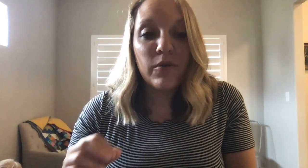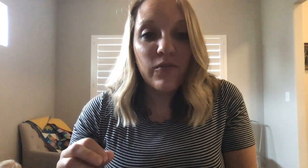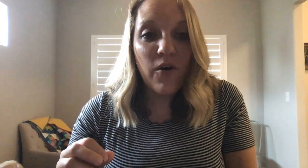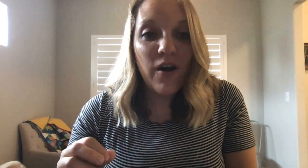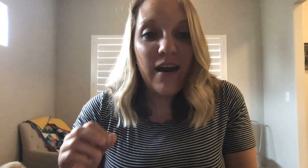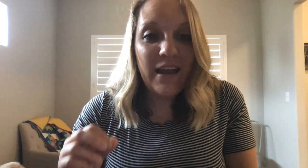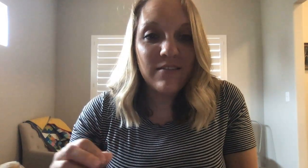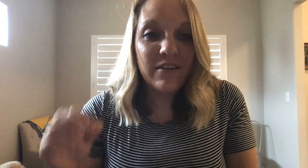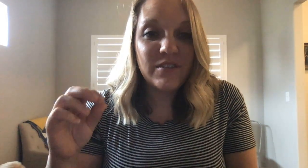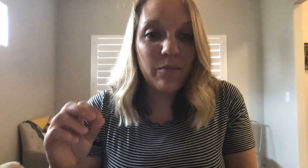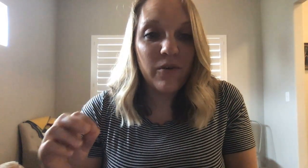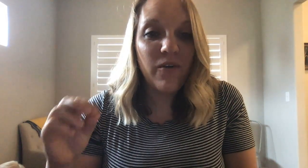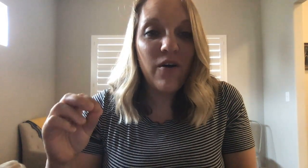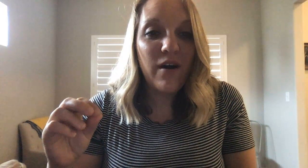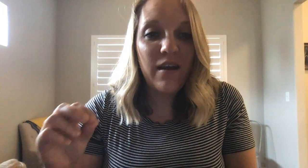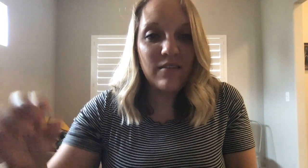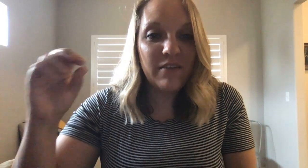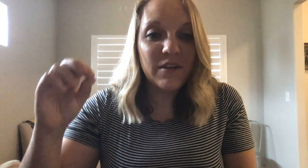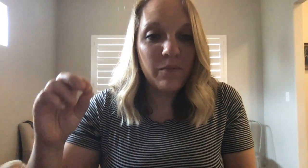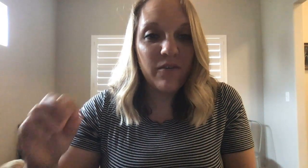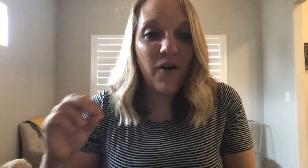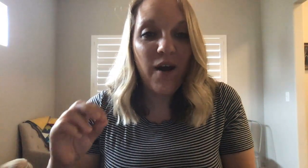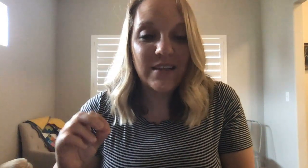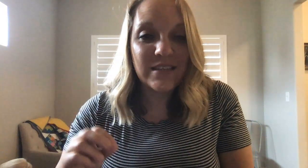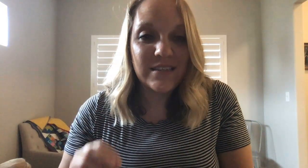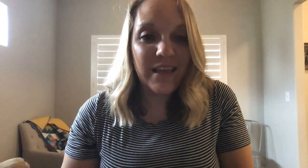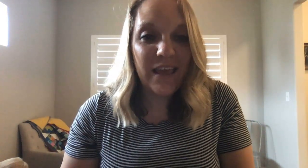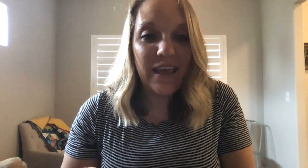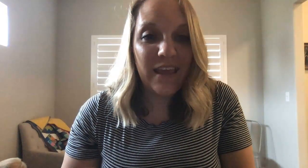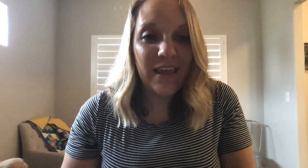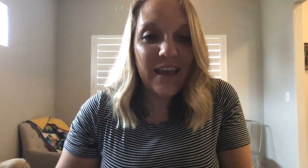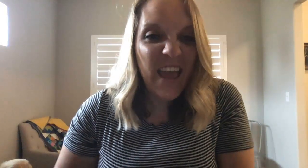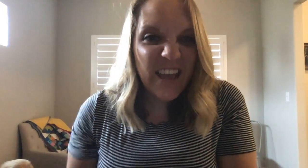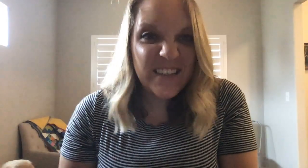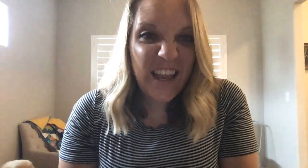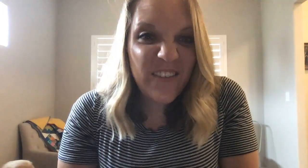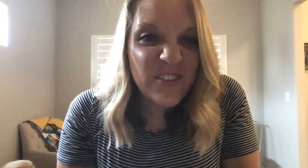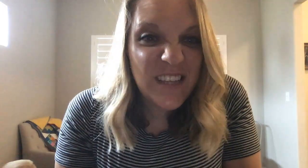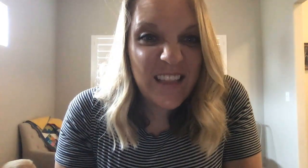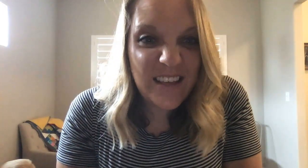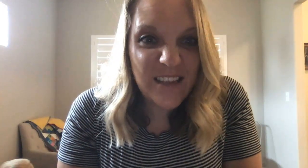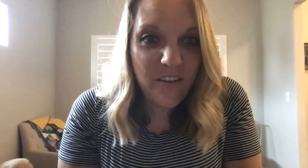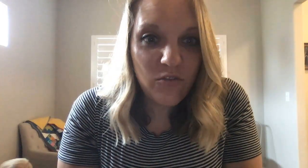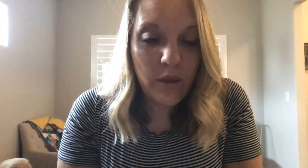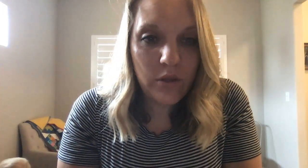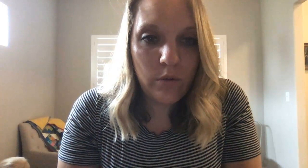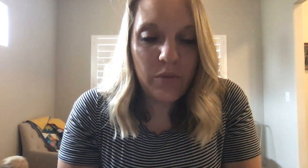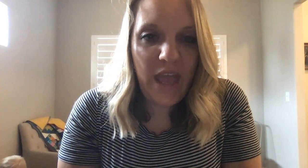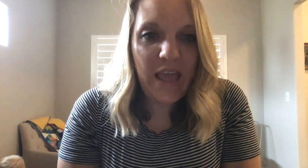your voice, lift up your voice, lift up your voice and sing. Did any of you sing that song this week when you were playing? It